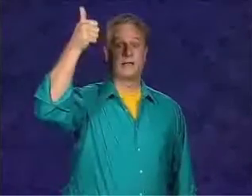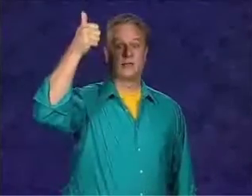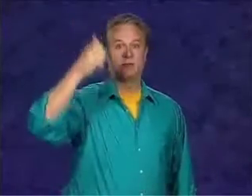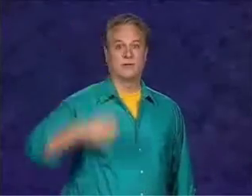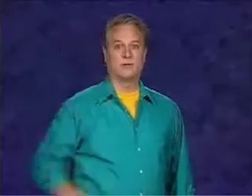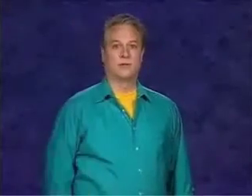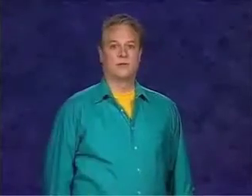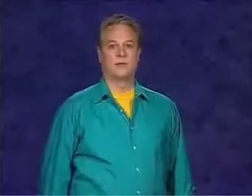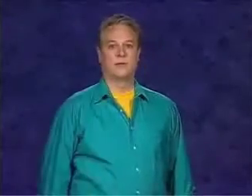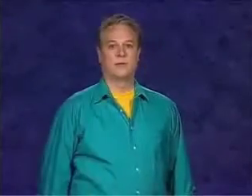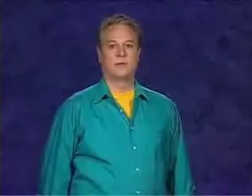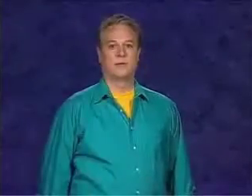highest.